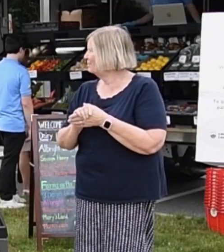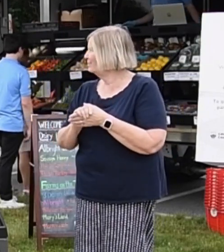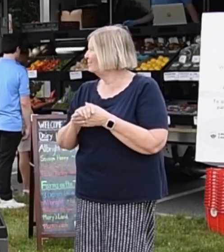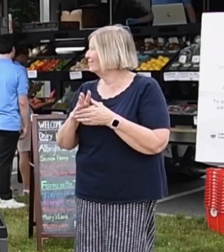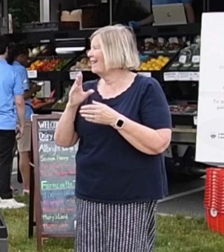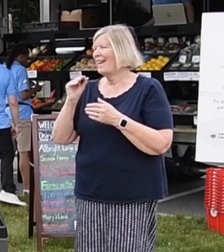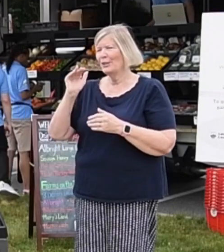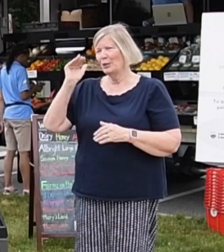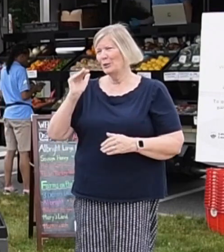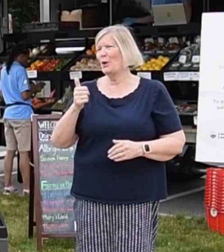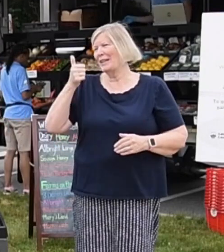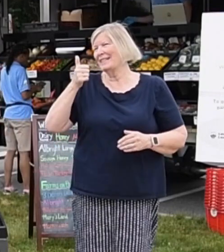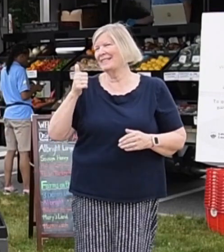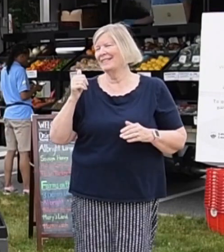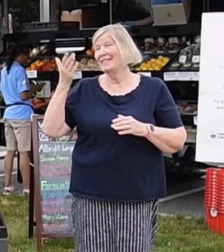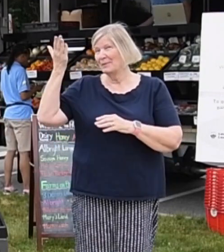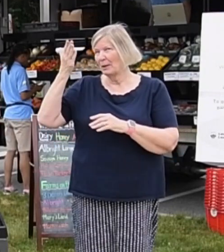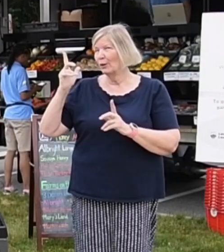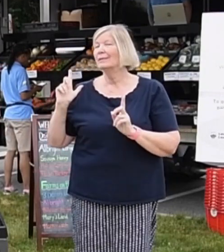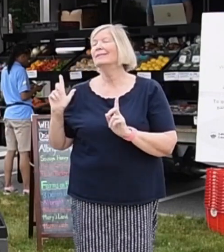And shortest speaker so far.